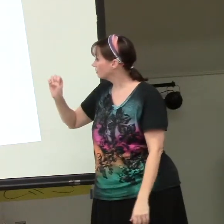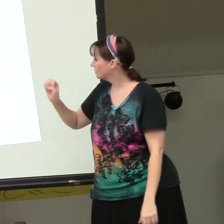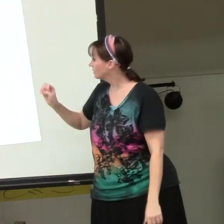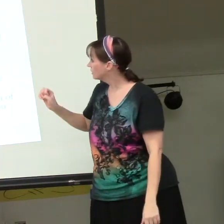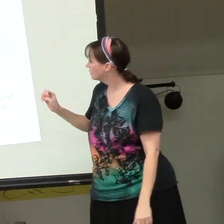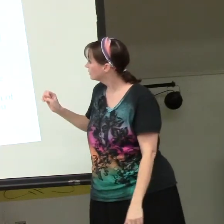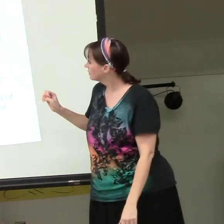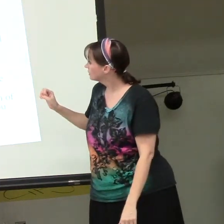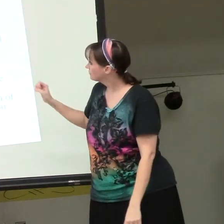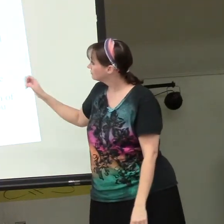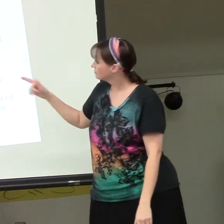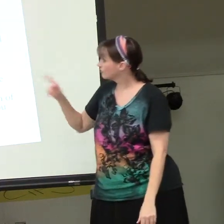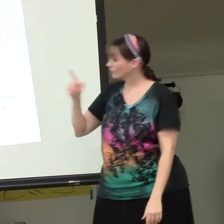chapter 11, verse